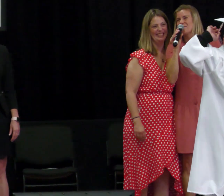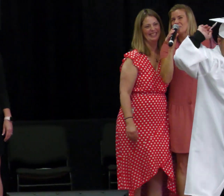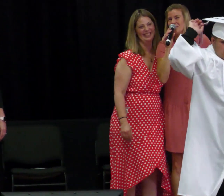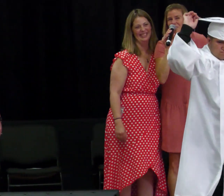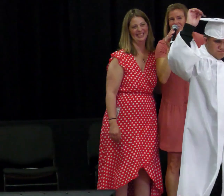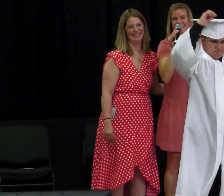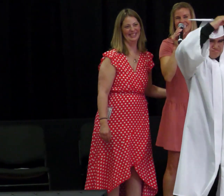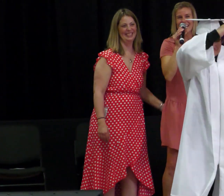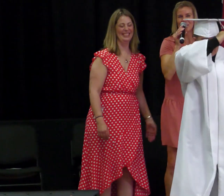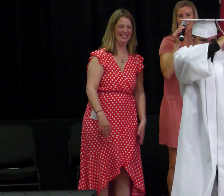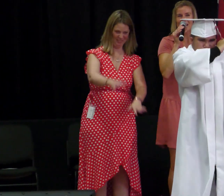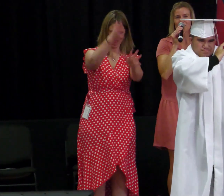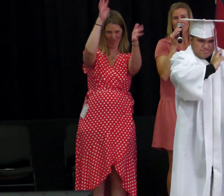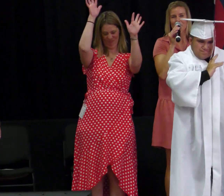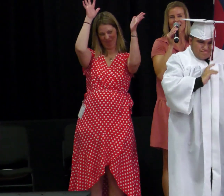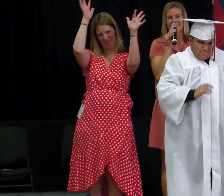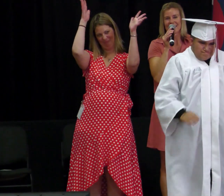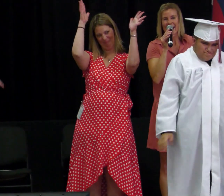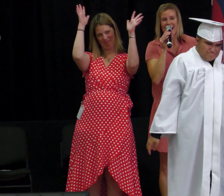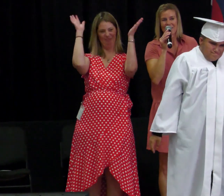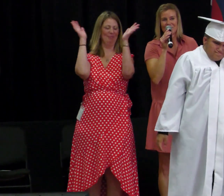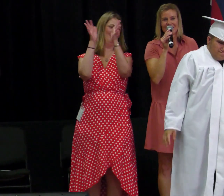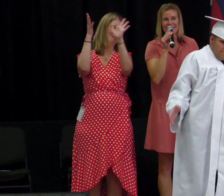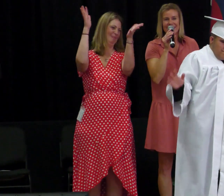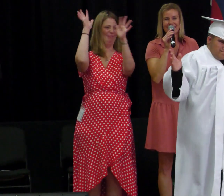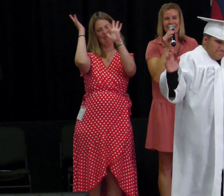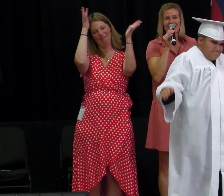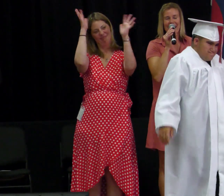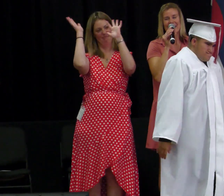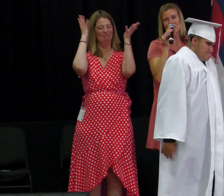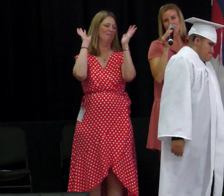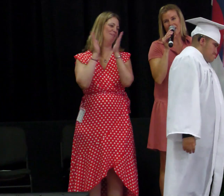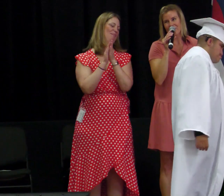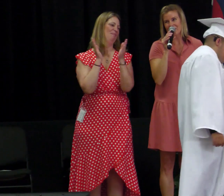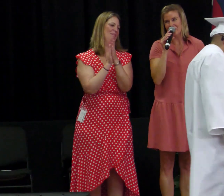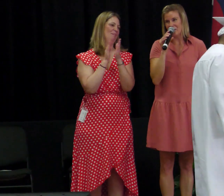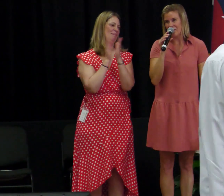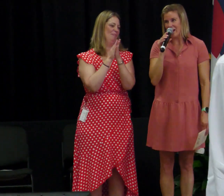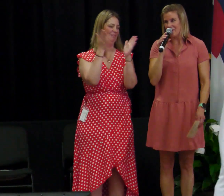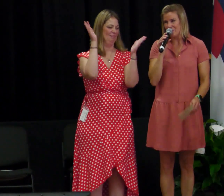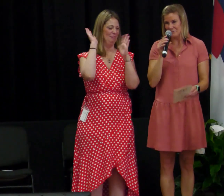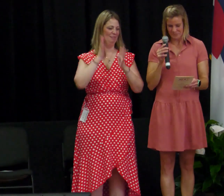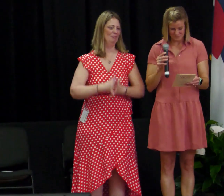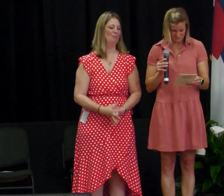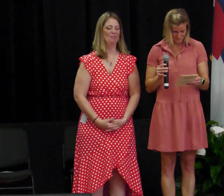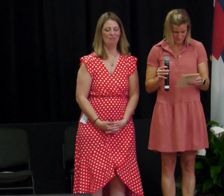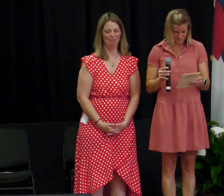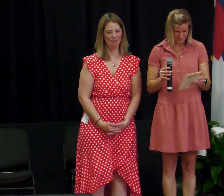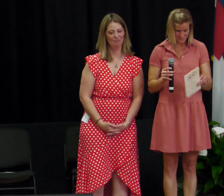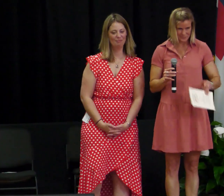He's approaching the front of the stage Tassel from right to left And he's waving to the crowd